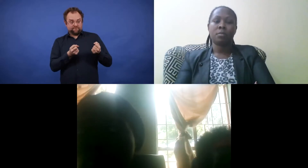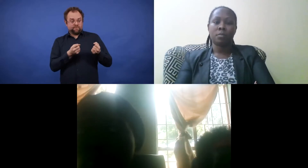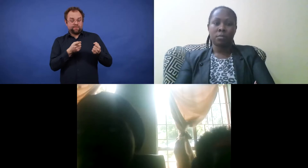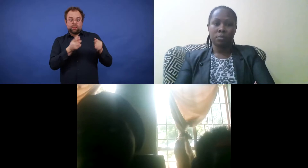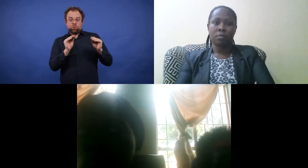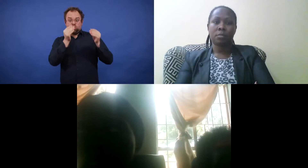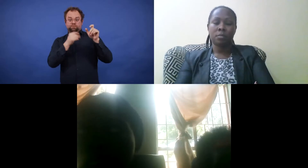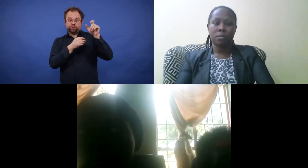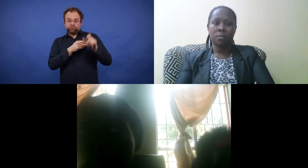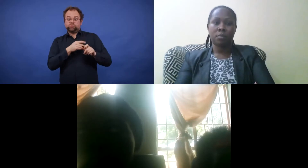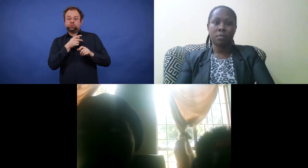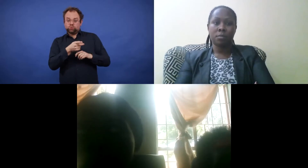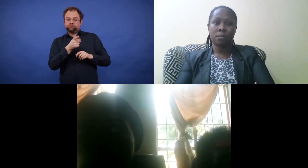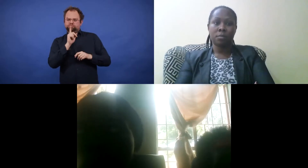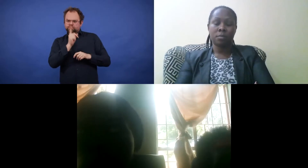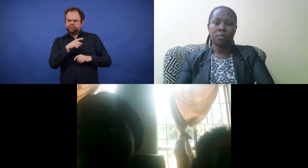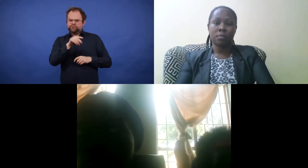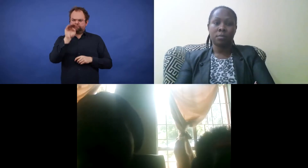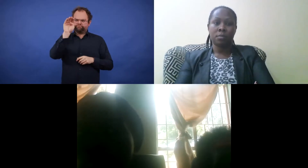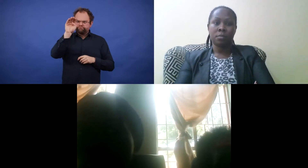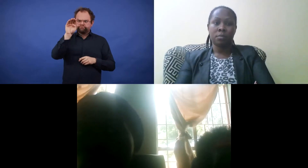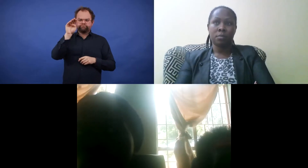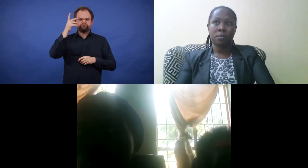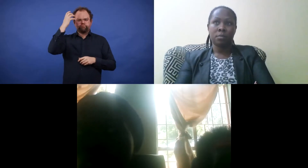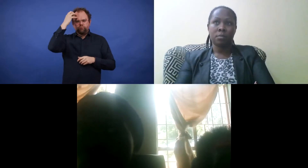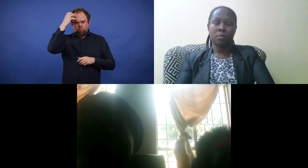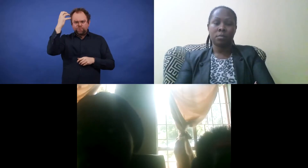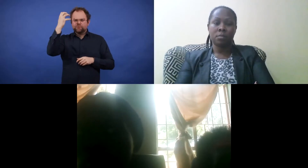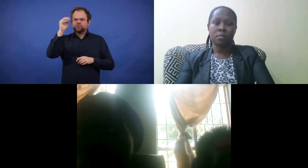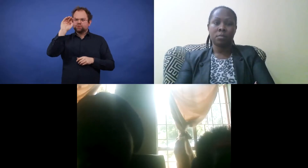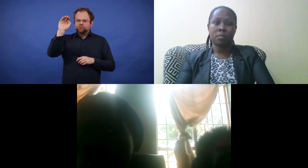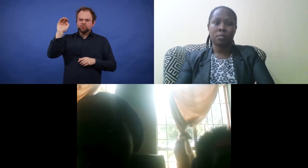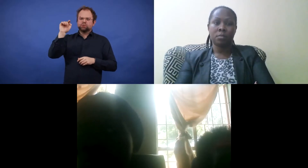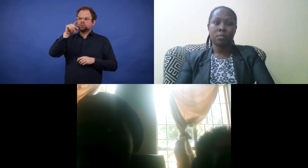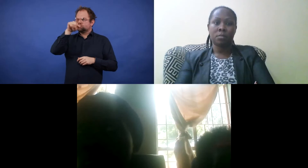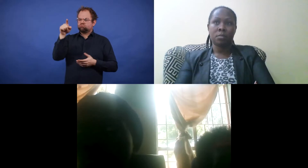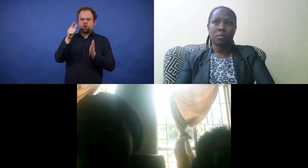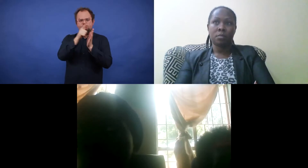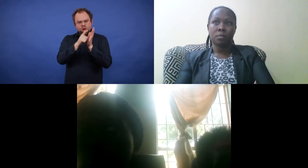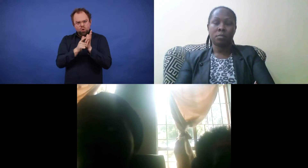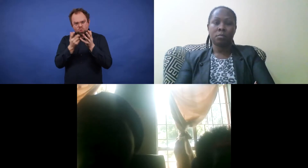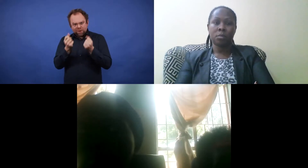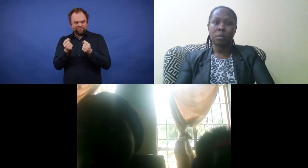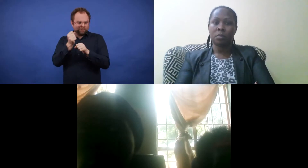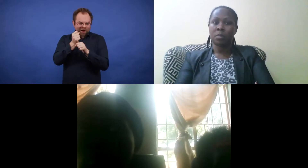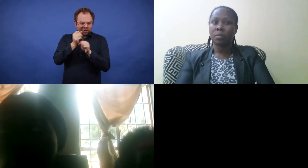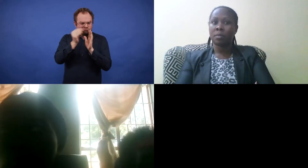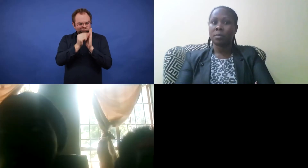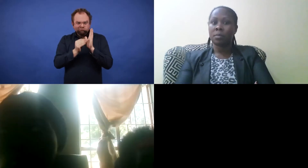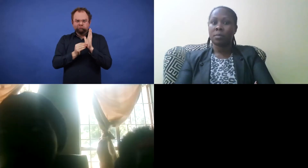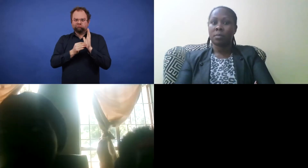disabilities, and that those laws are really fairly and treating each